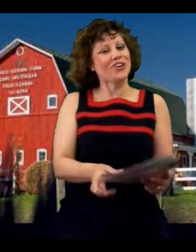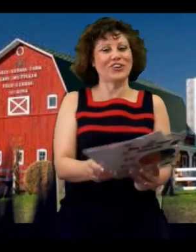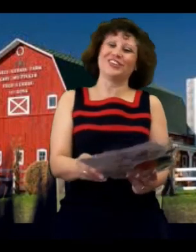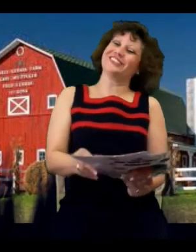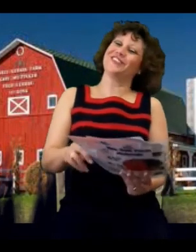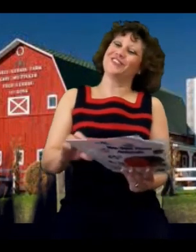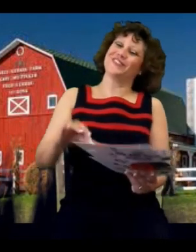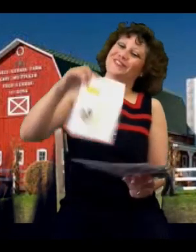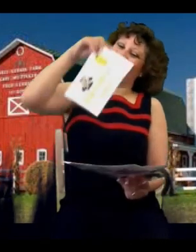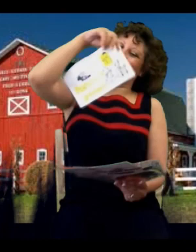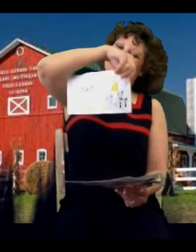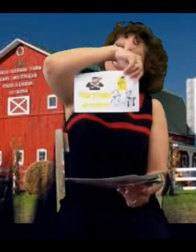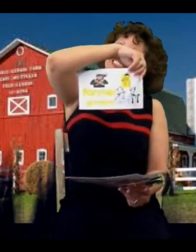farmer.